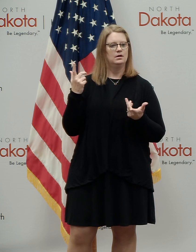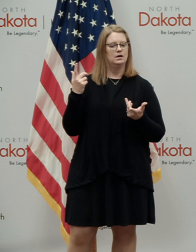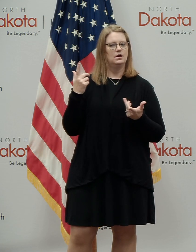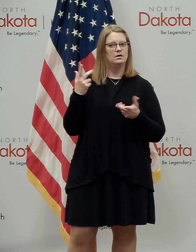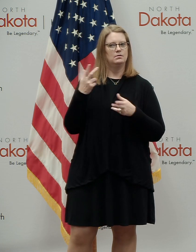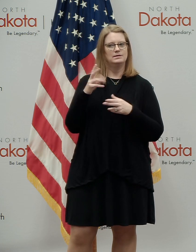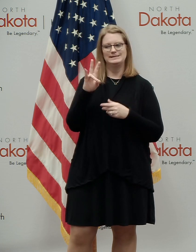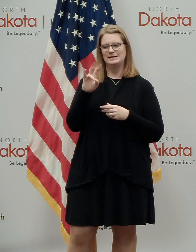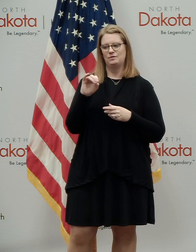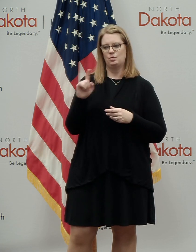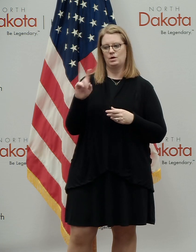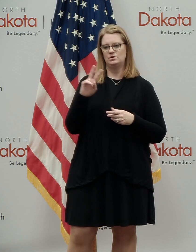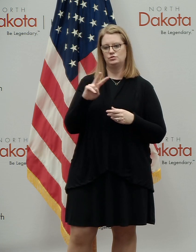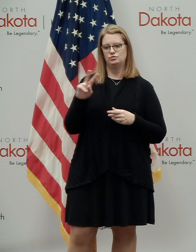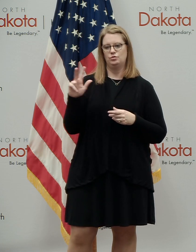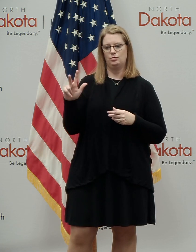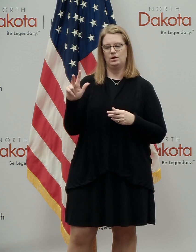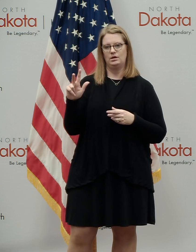projectrenew.nd.gov, or call